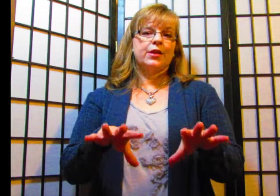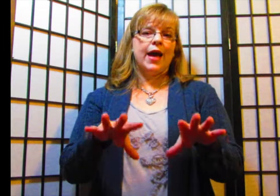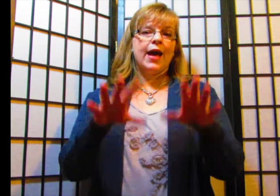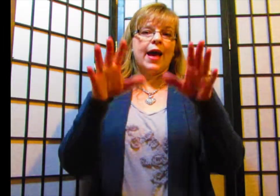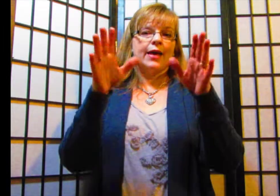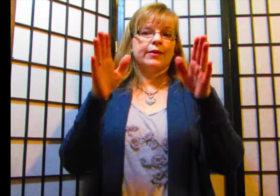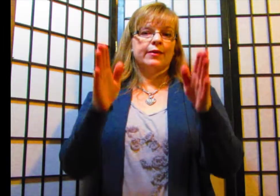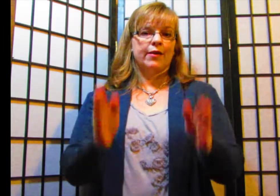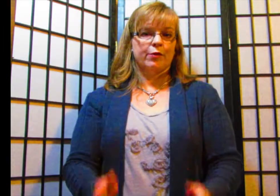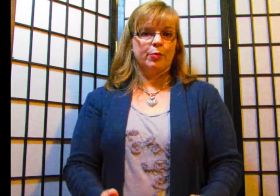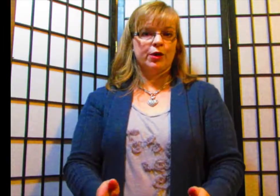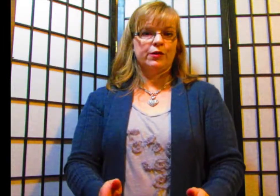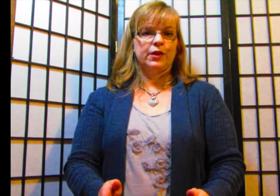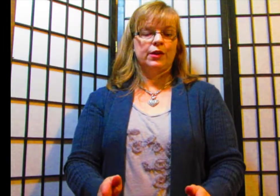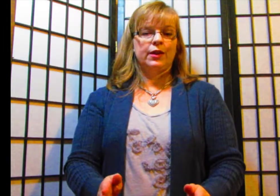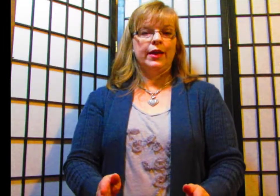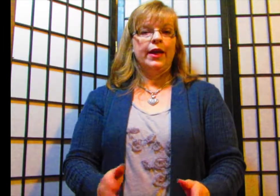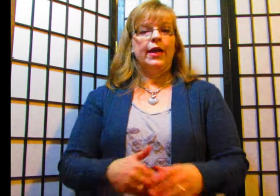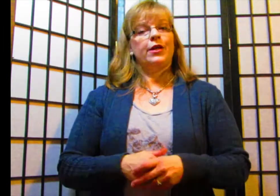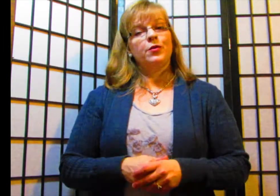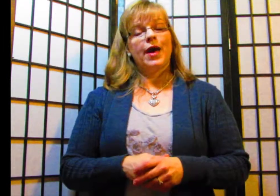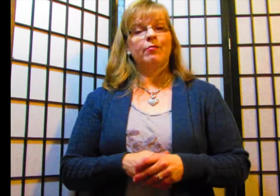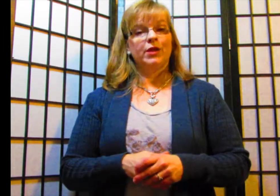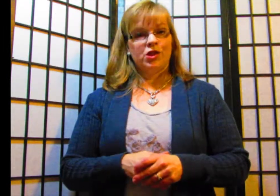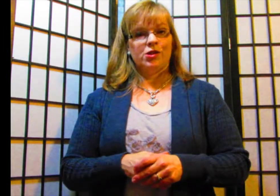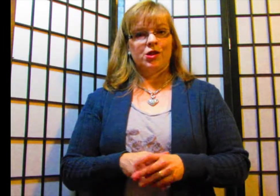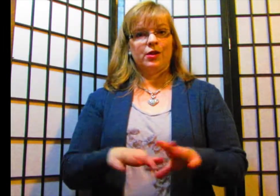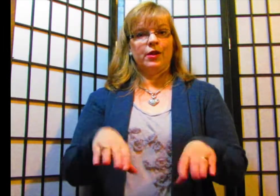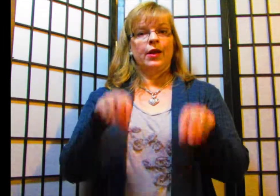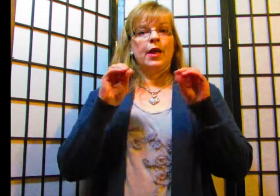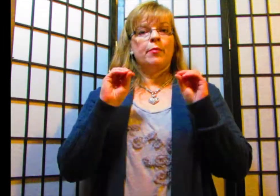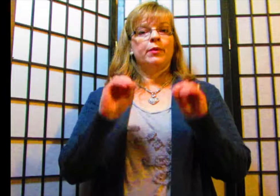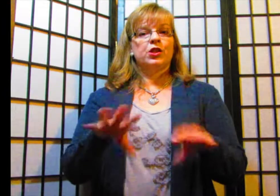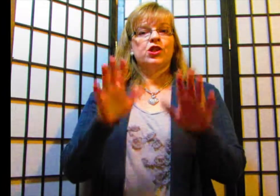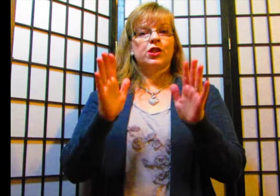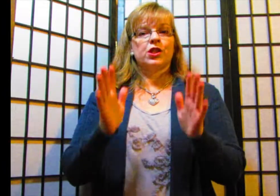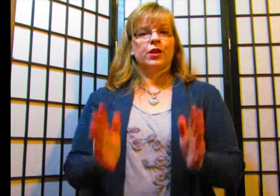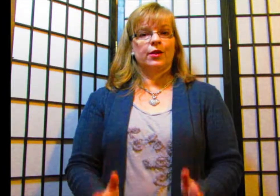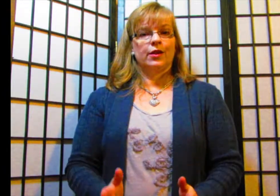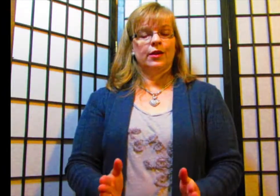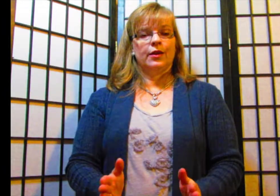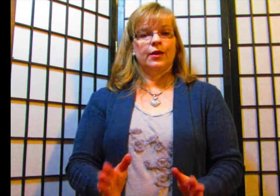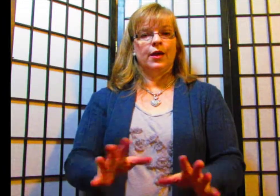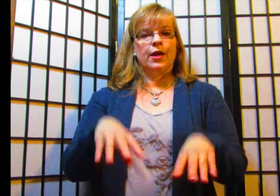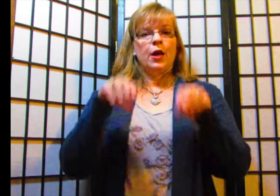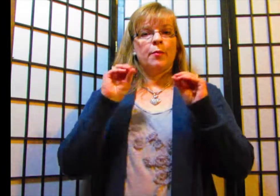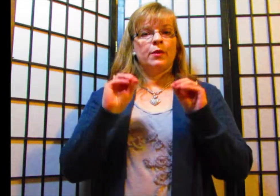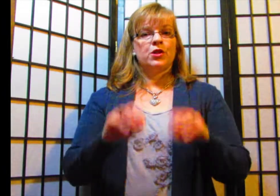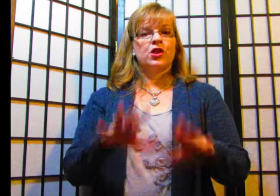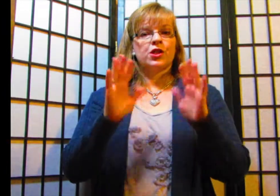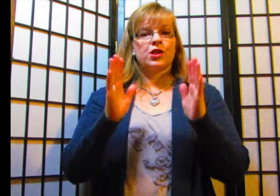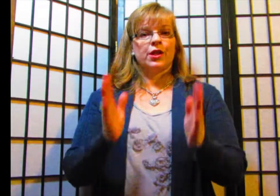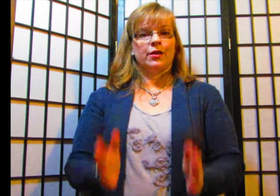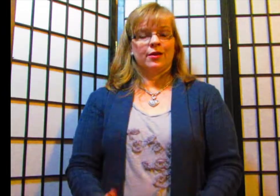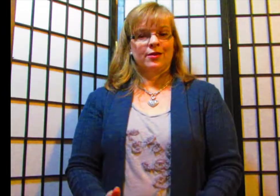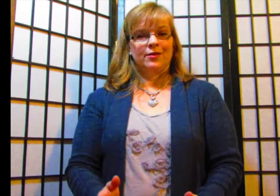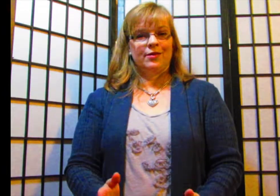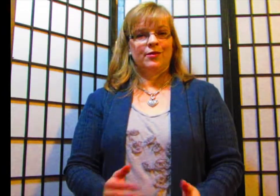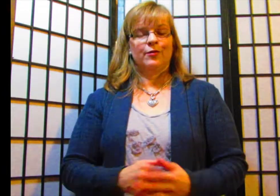that, add the sign for person, and you have magician. Magician. Magician.